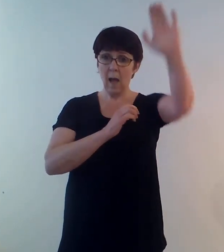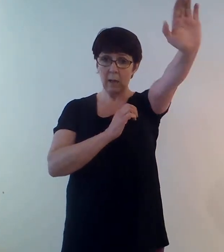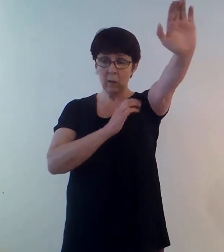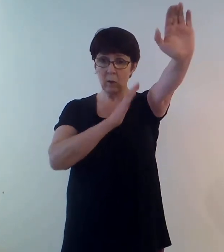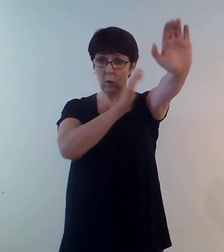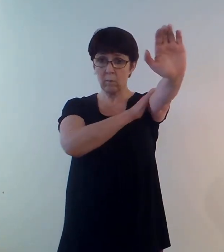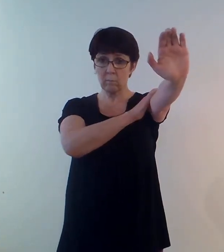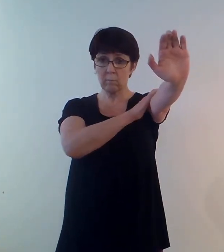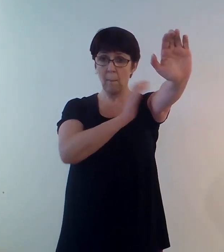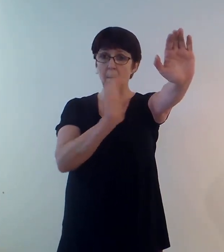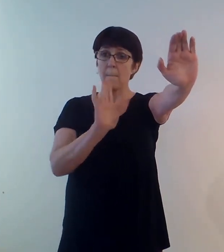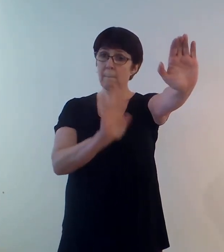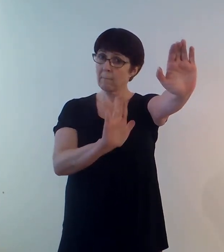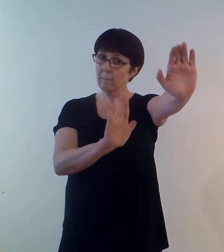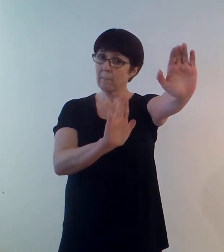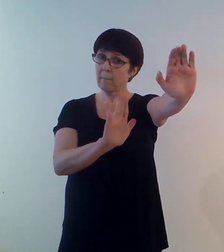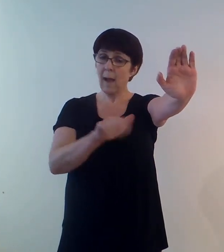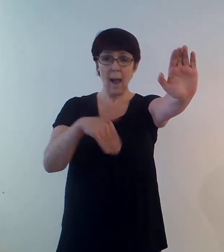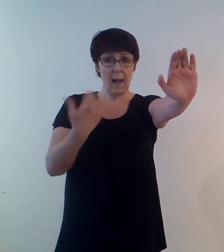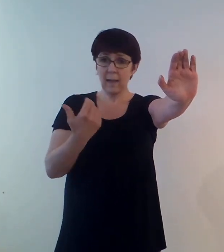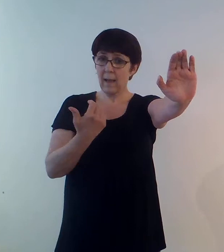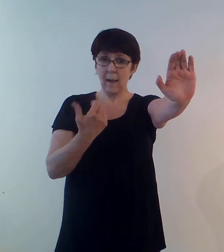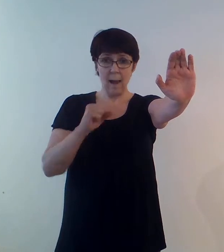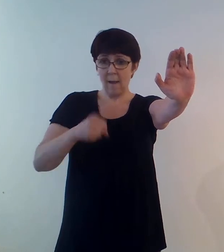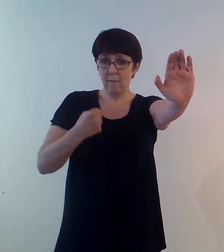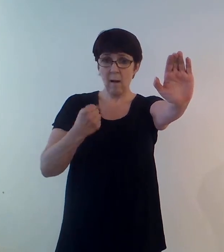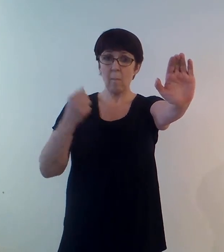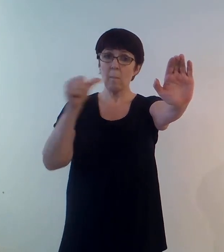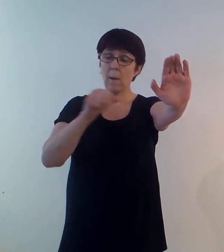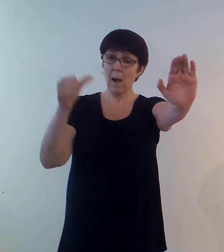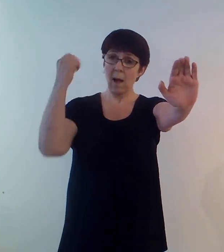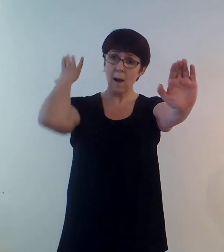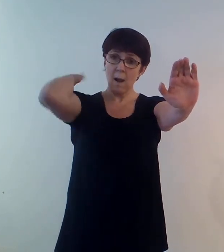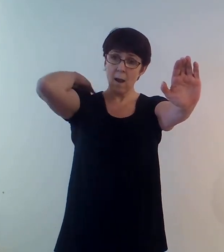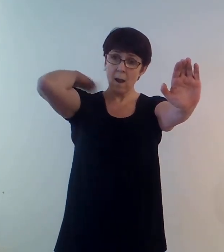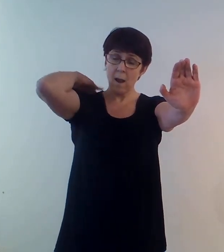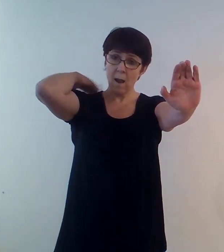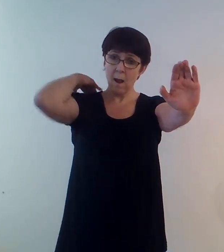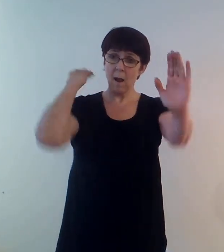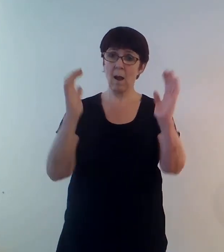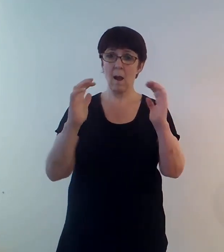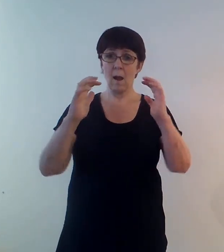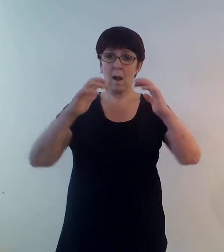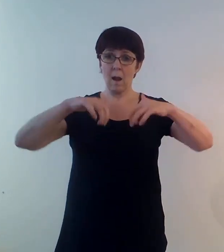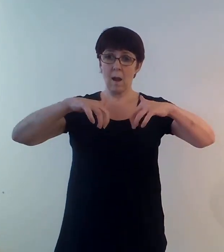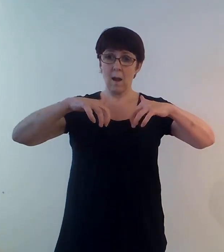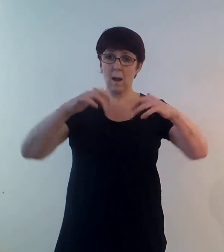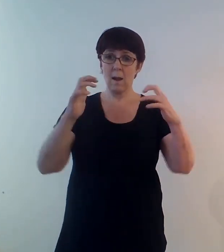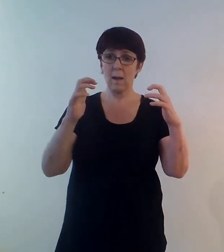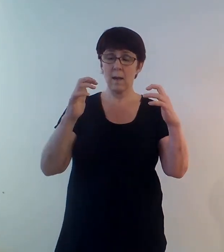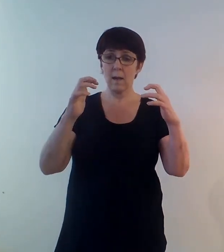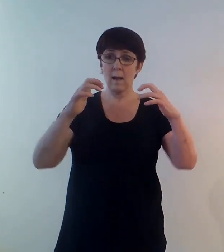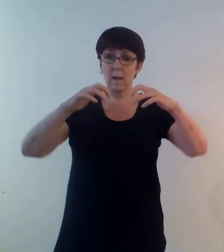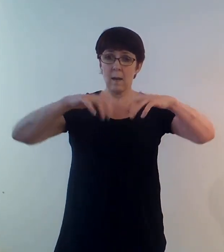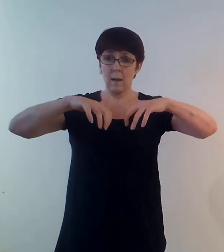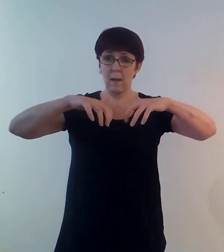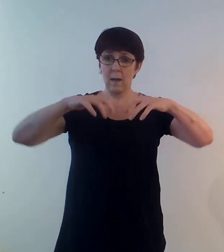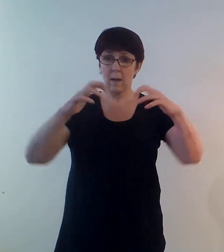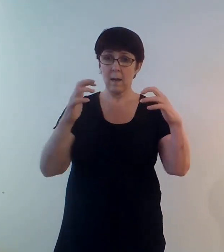side, I relax into the thing. The core does not move, you know, we don't arch our back, bend our legs, we keep them tight, the core stays steady,